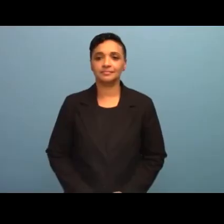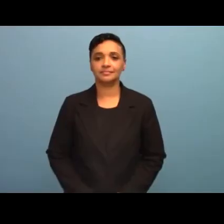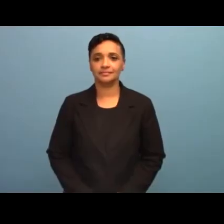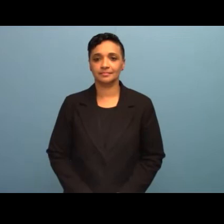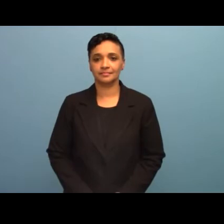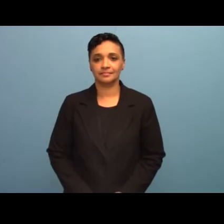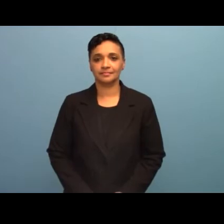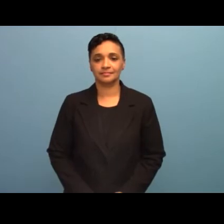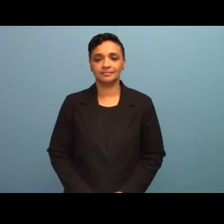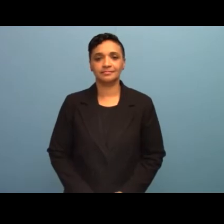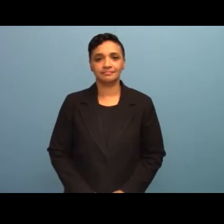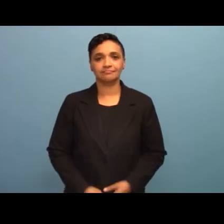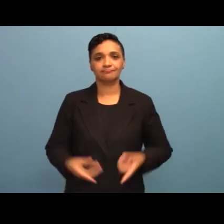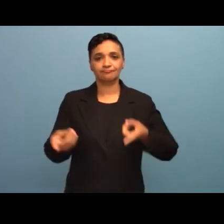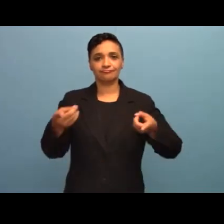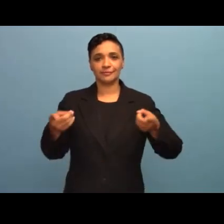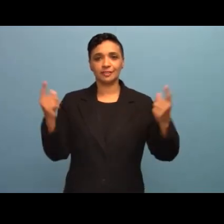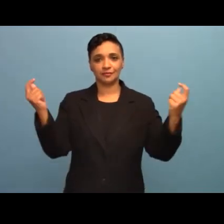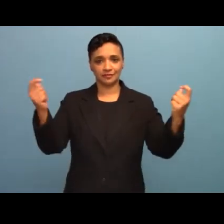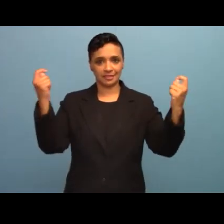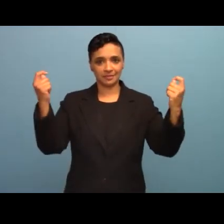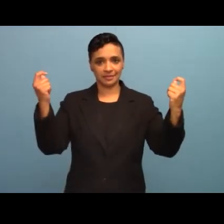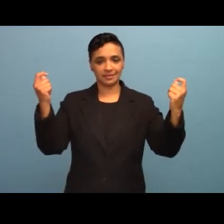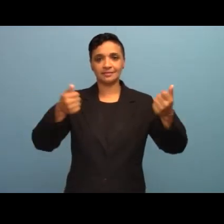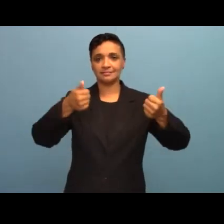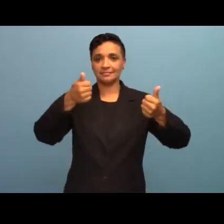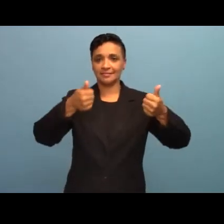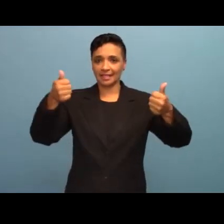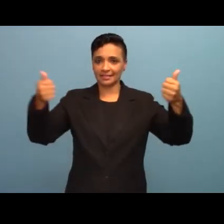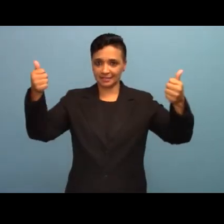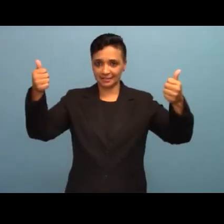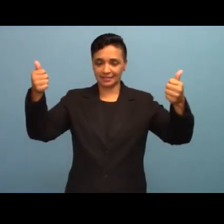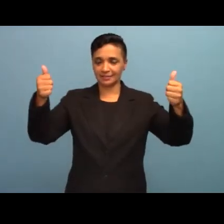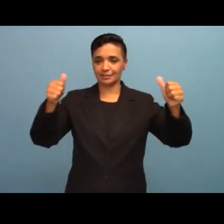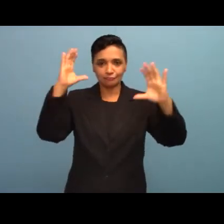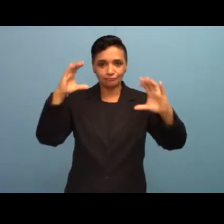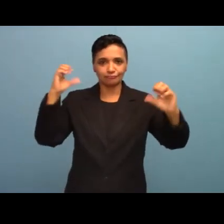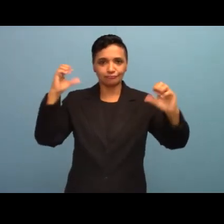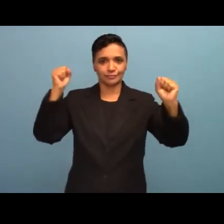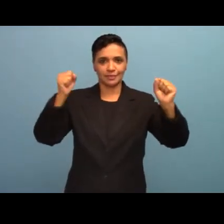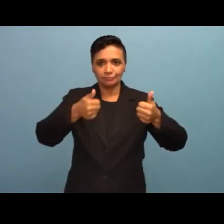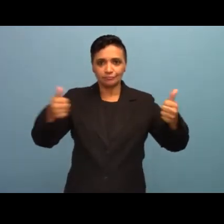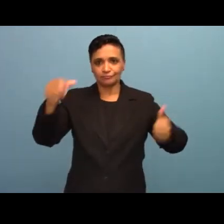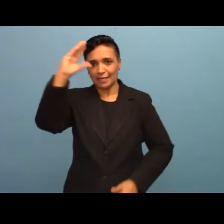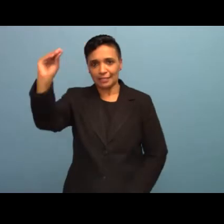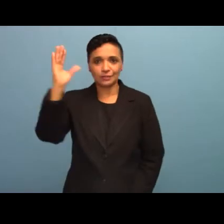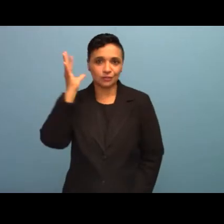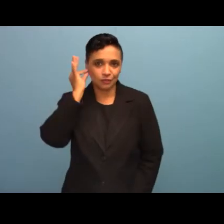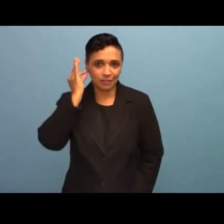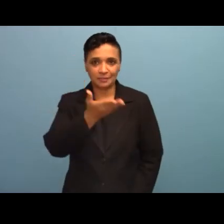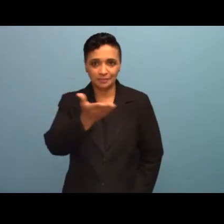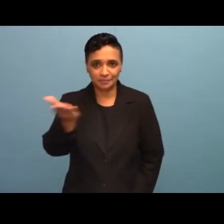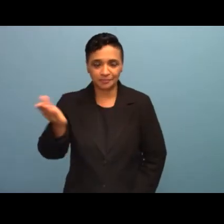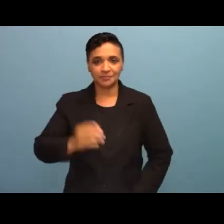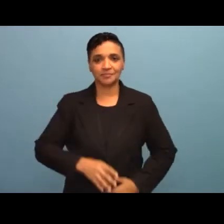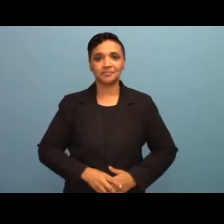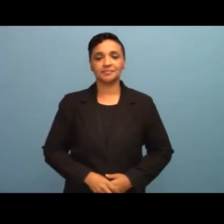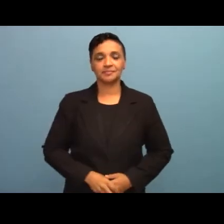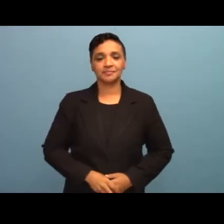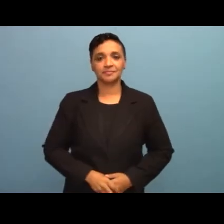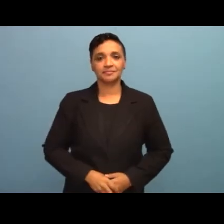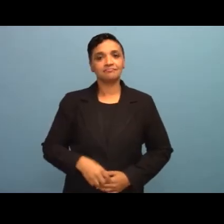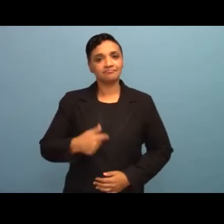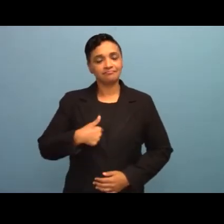Director of Ceremonies, Your Excellencies, distinguished guests, ladies and gentlemen, I wish to express my